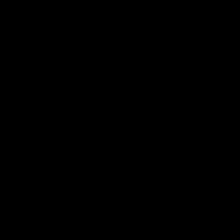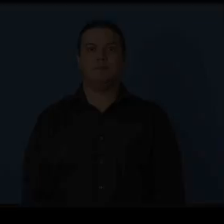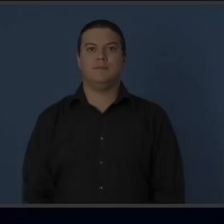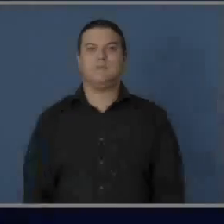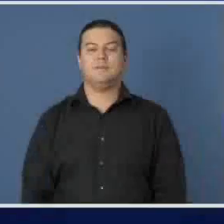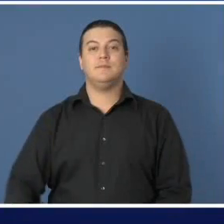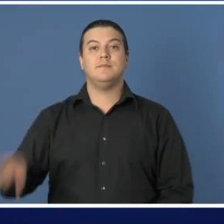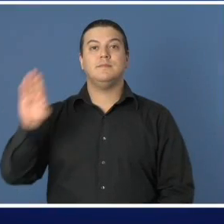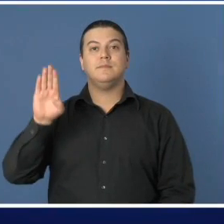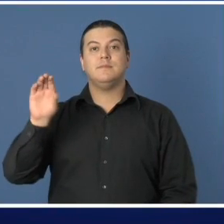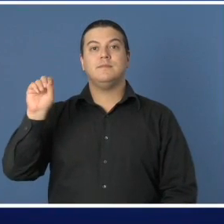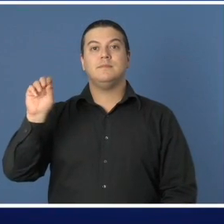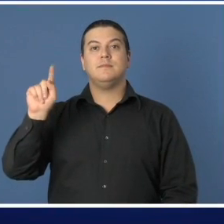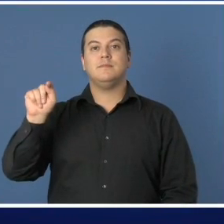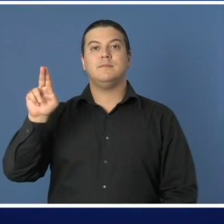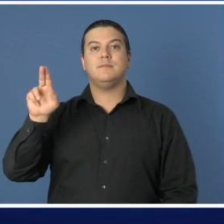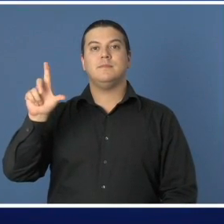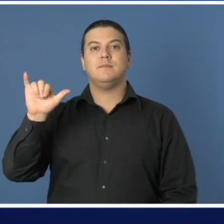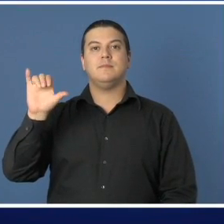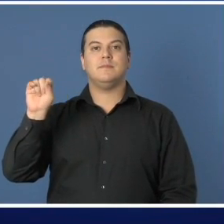Botulism.